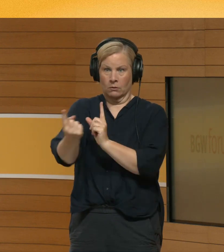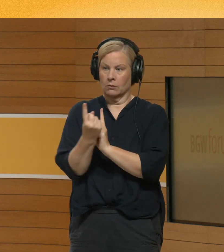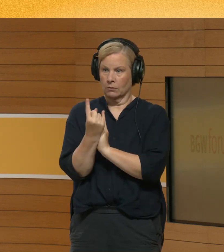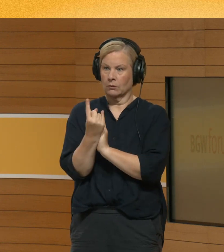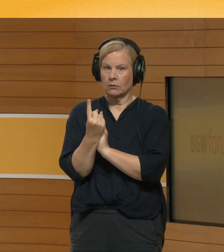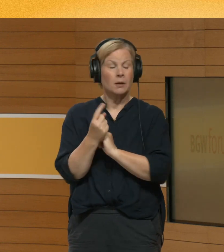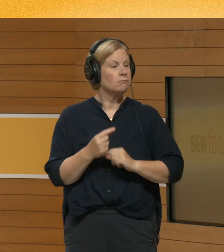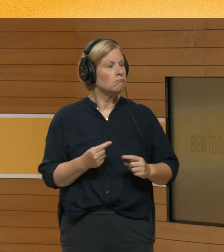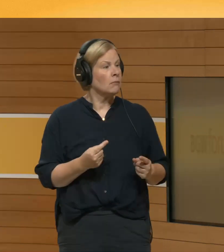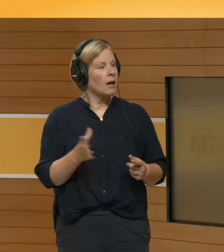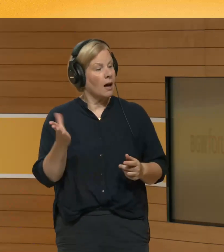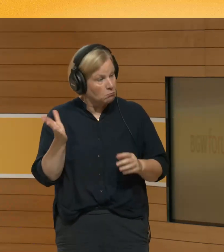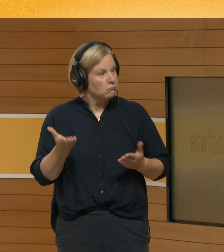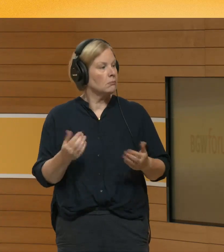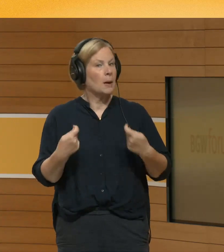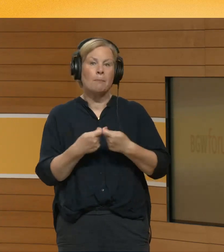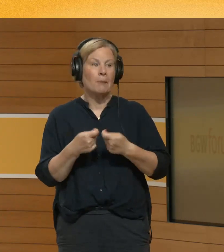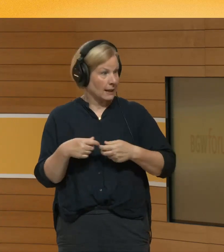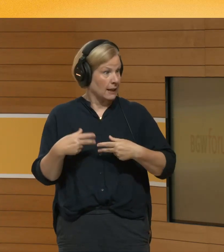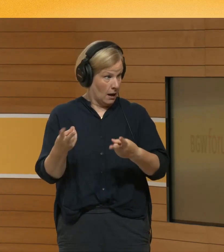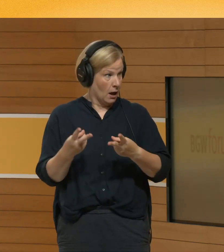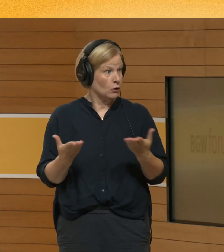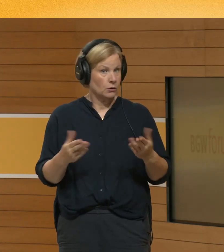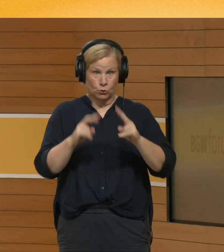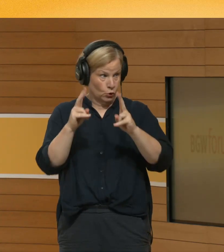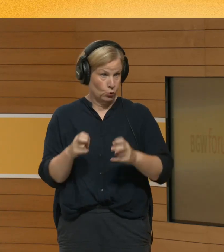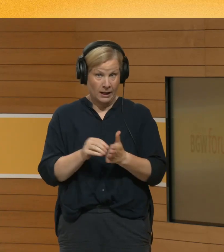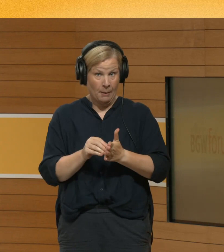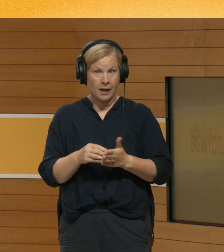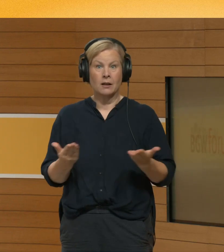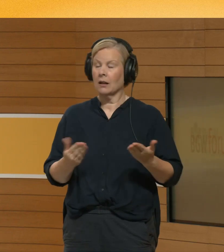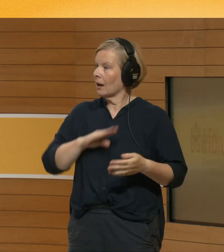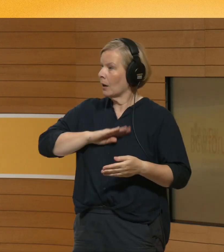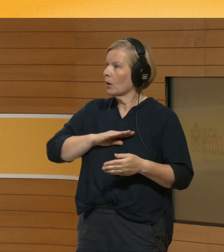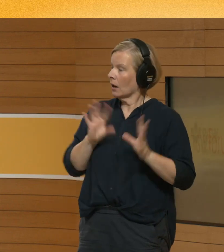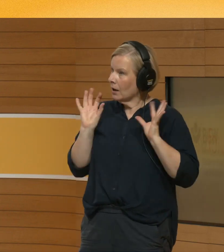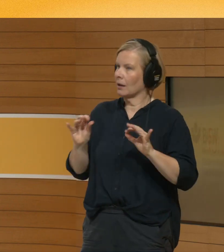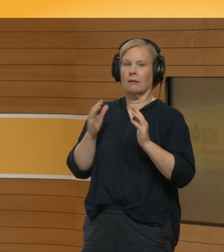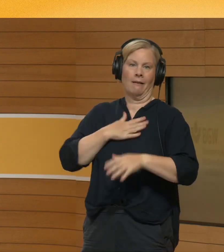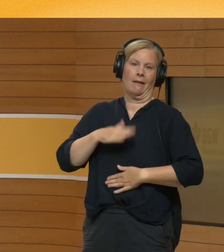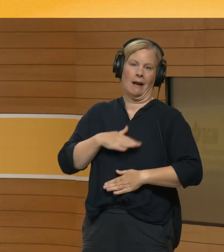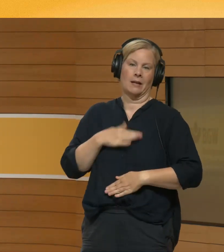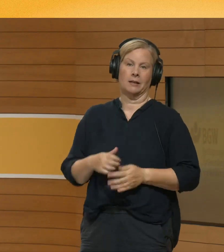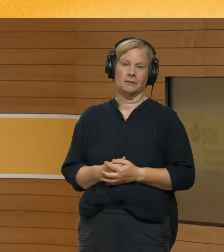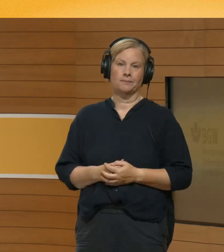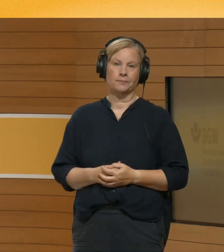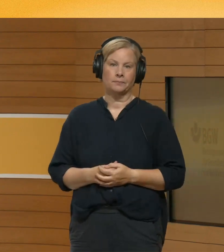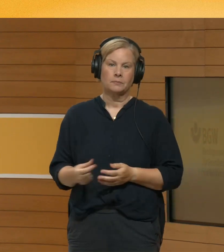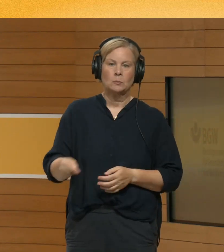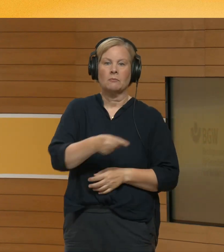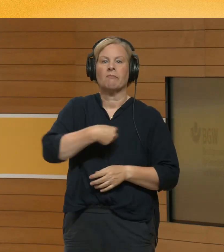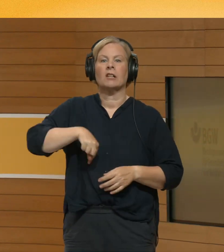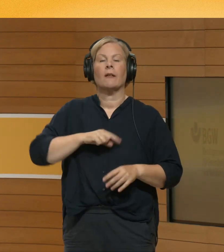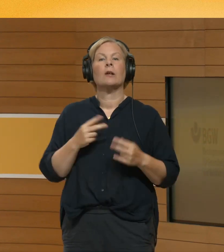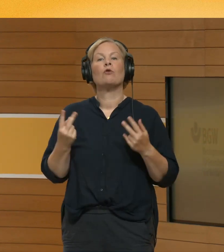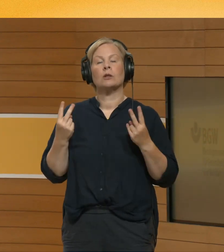and we would be very happy. And for us, it was a very important thing that the shortage of skilled workers was a